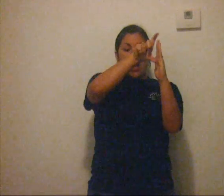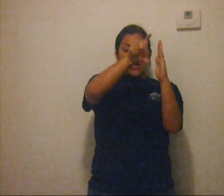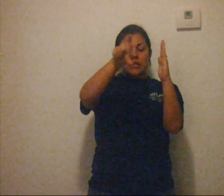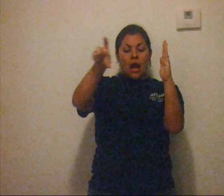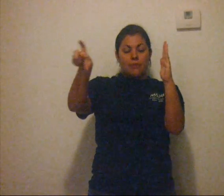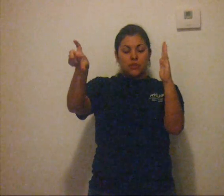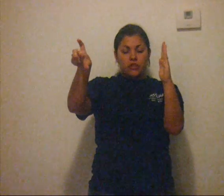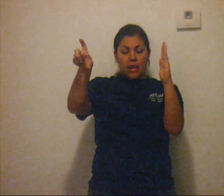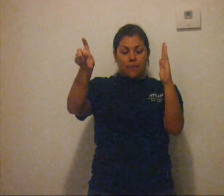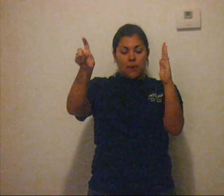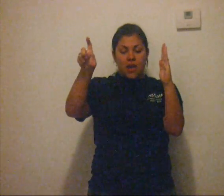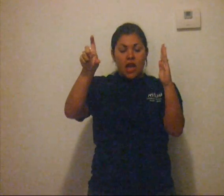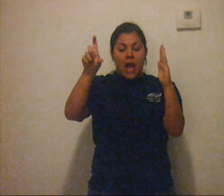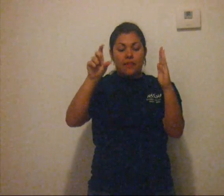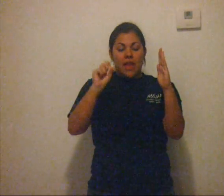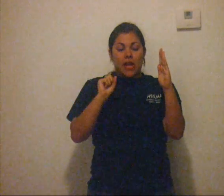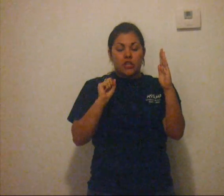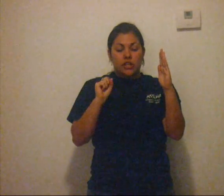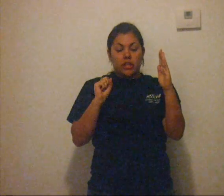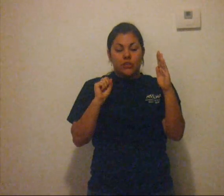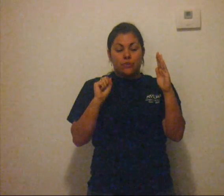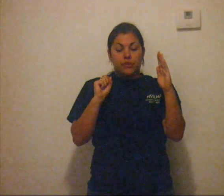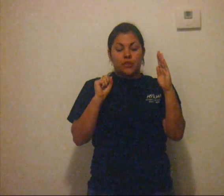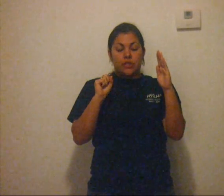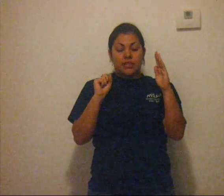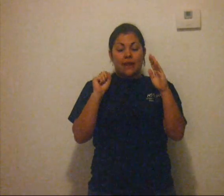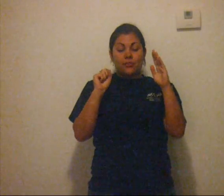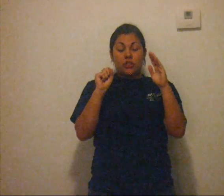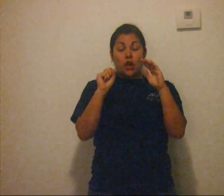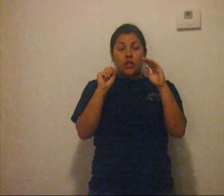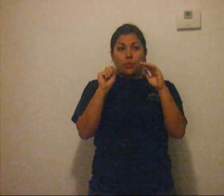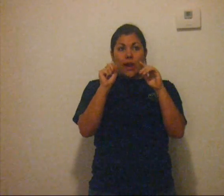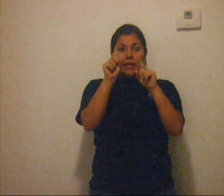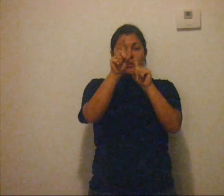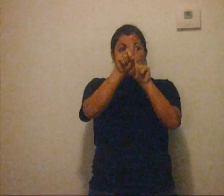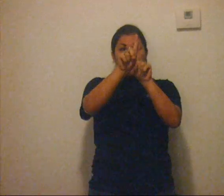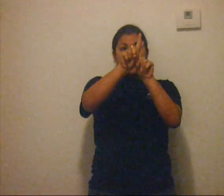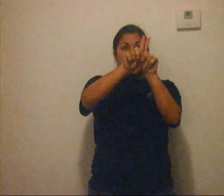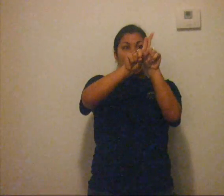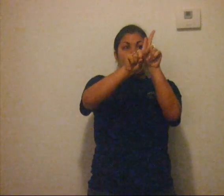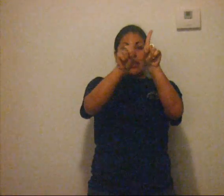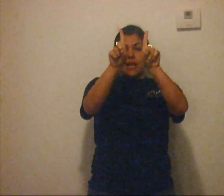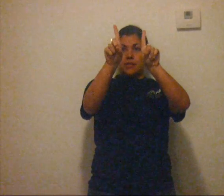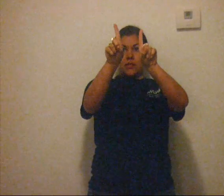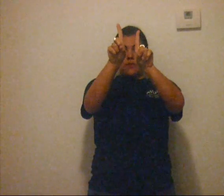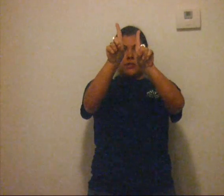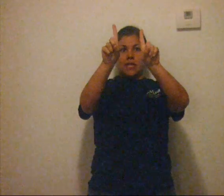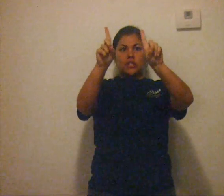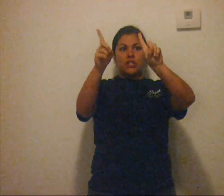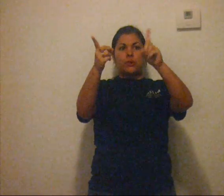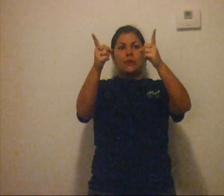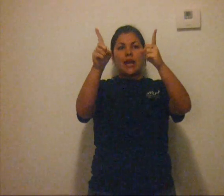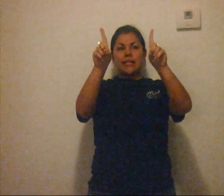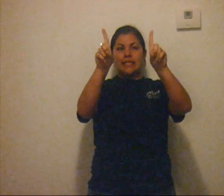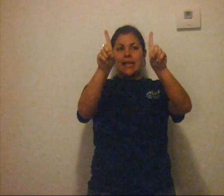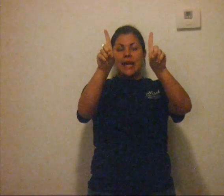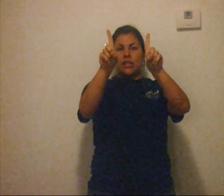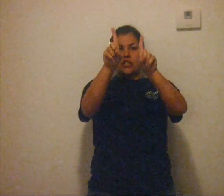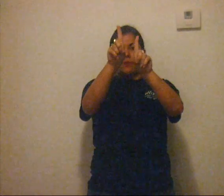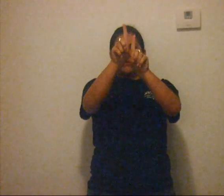a top stripe, and then you're going to do the sign for star twice, which is this. So it's like two kind of D hand shapes